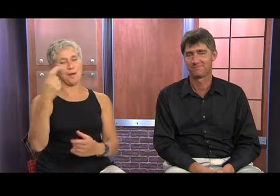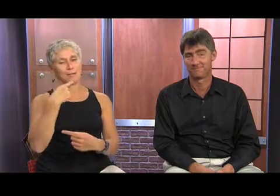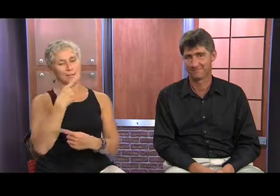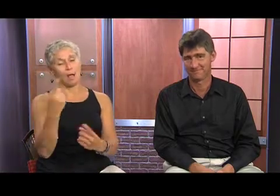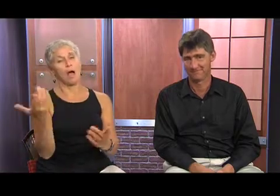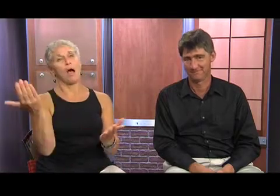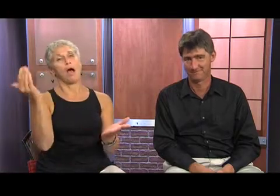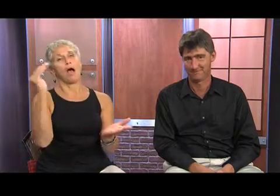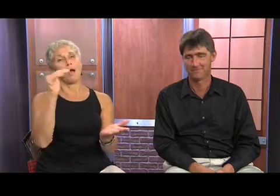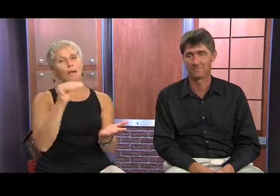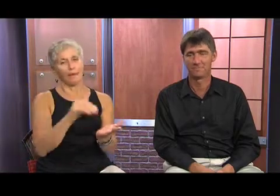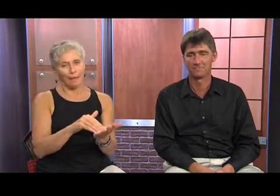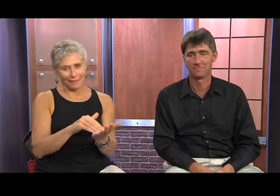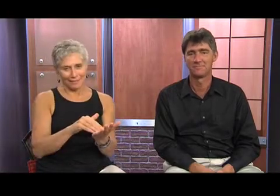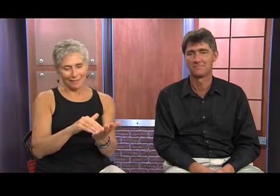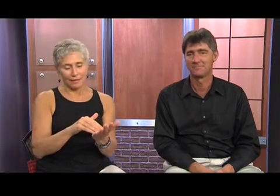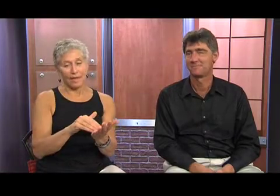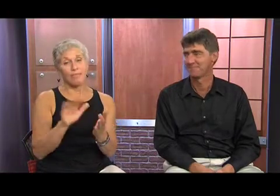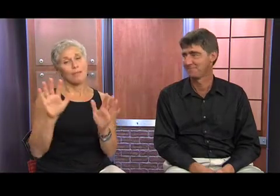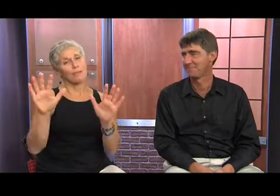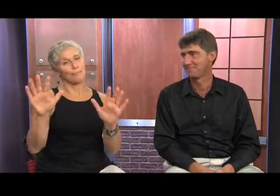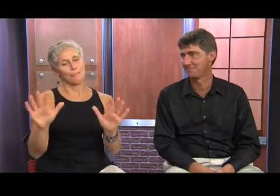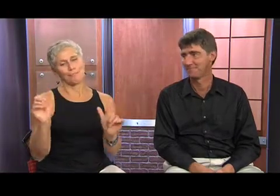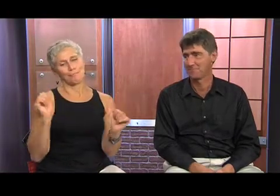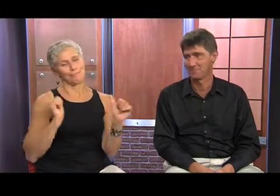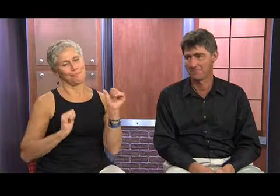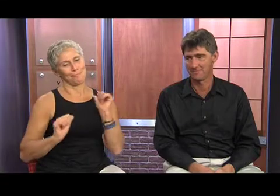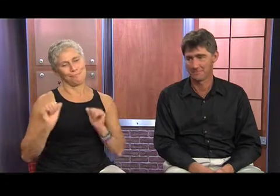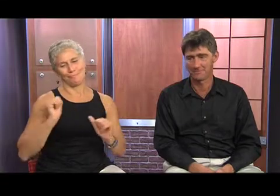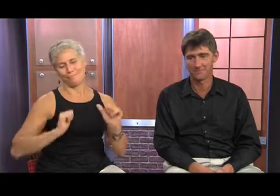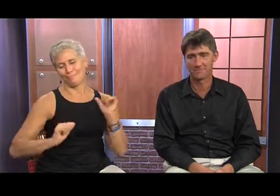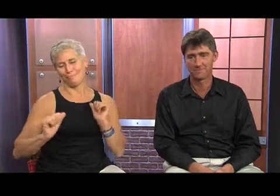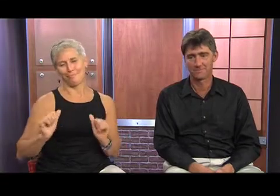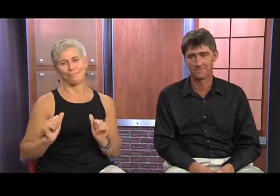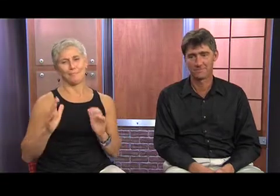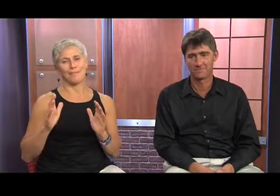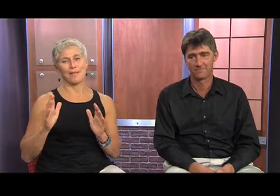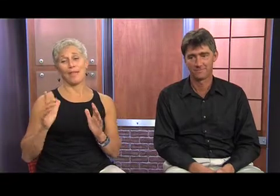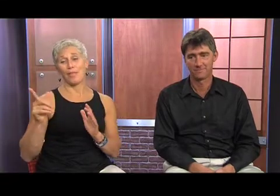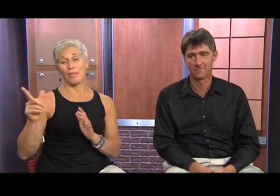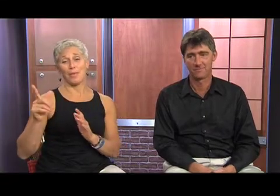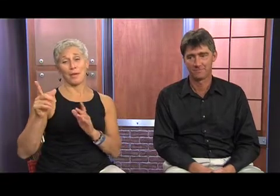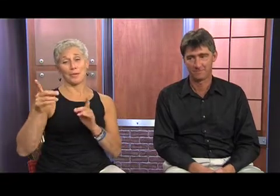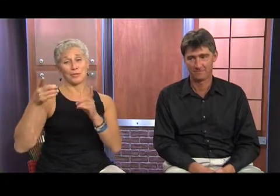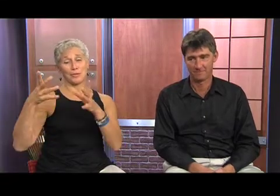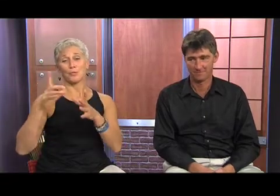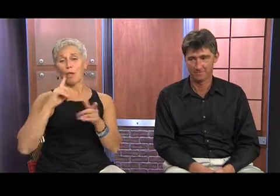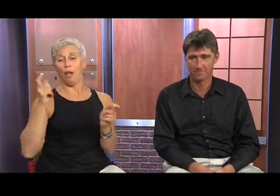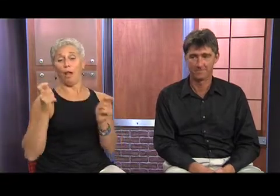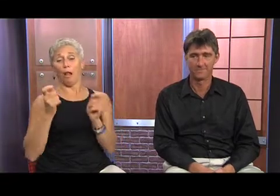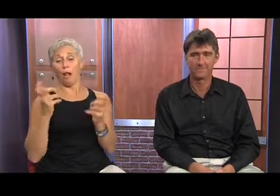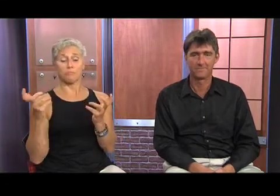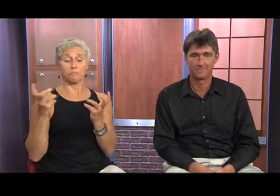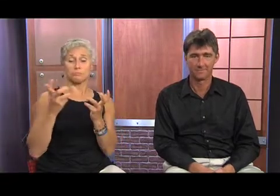another really fabulous performance. Troy Siebels does a great job with his adaptation. It's full of